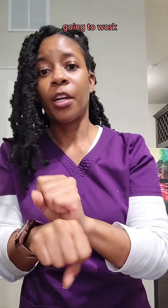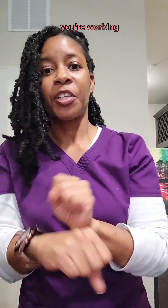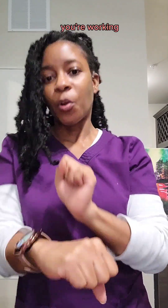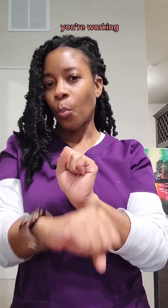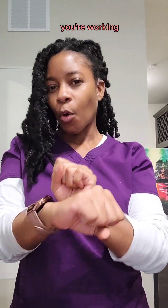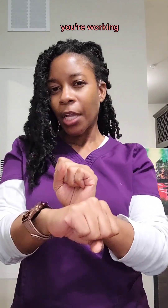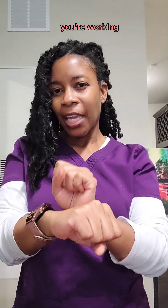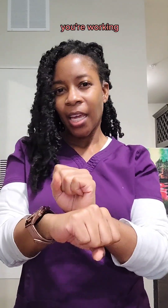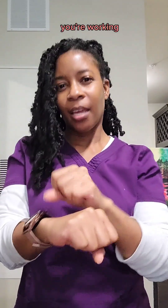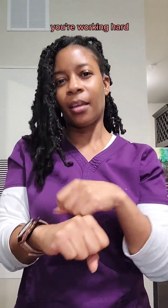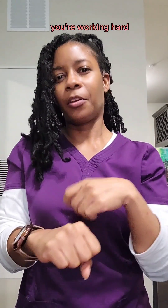you're working